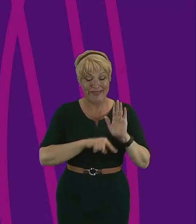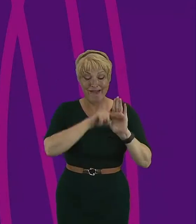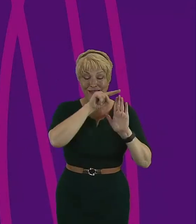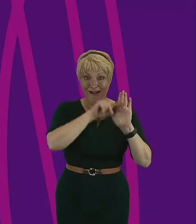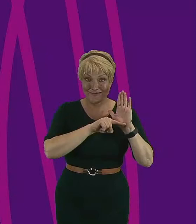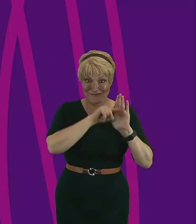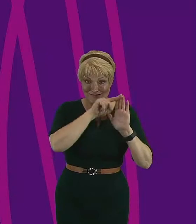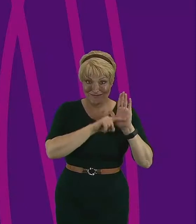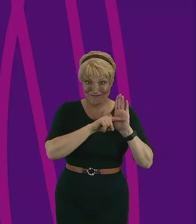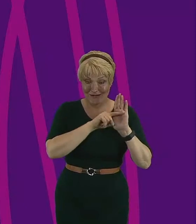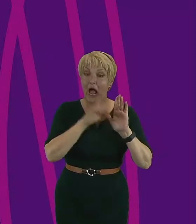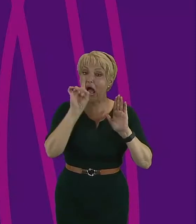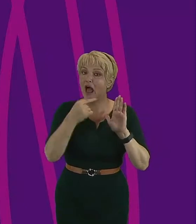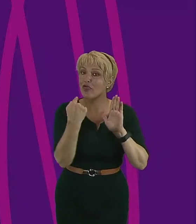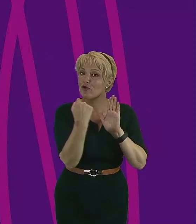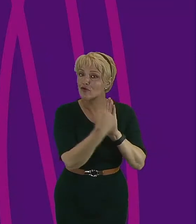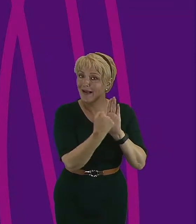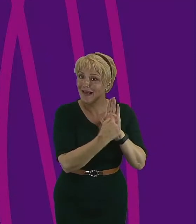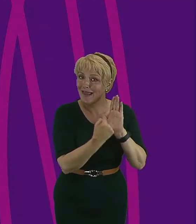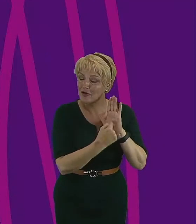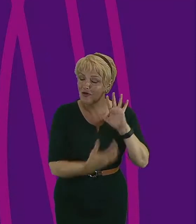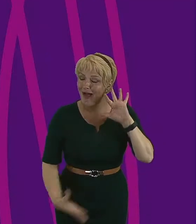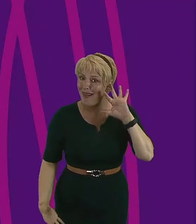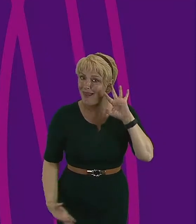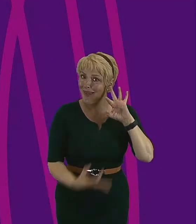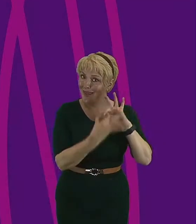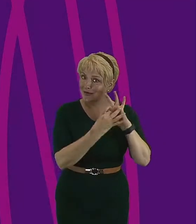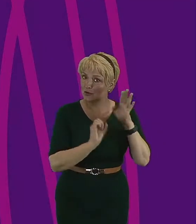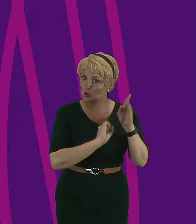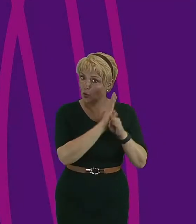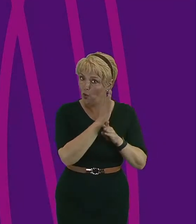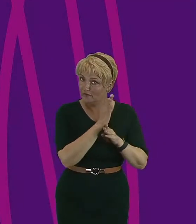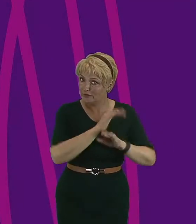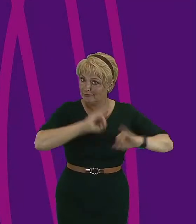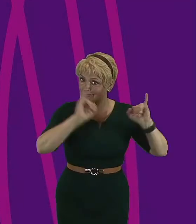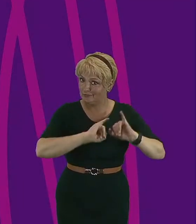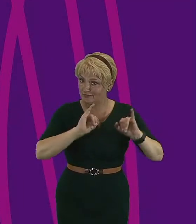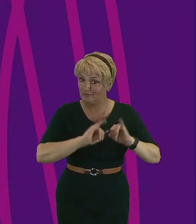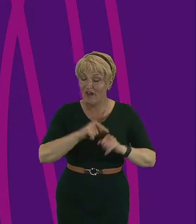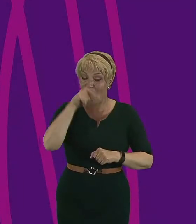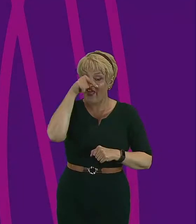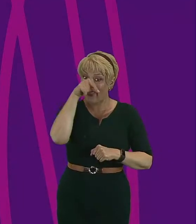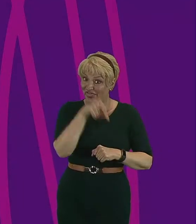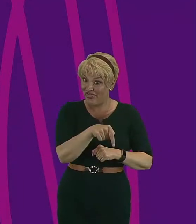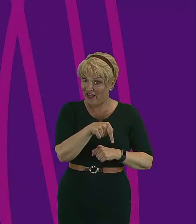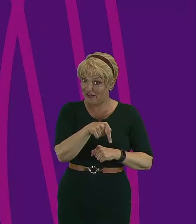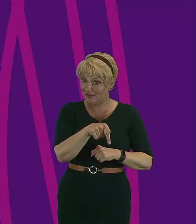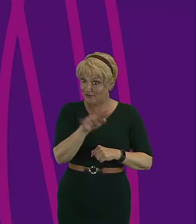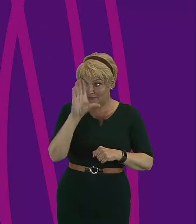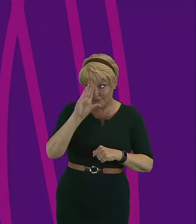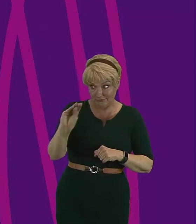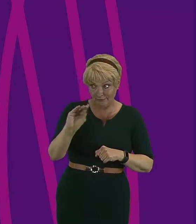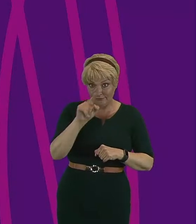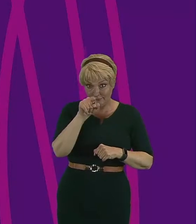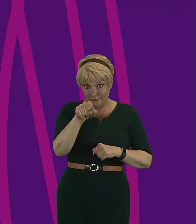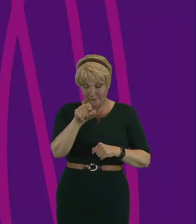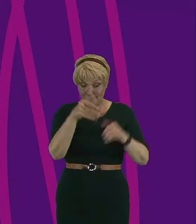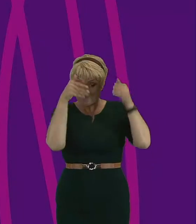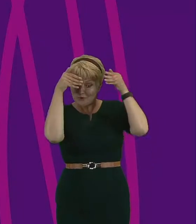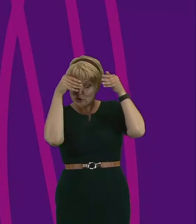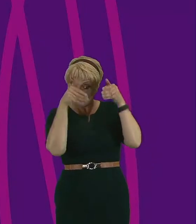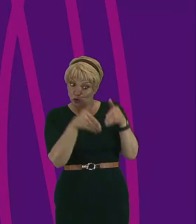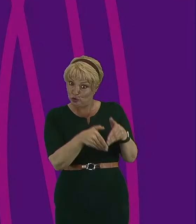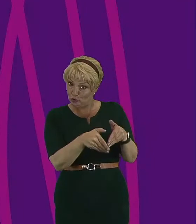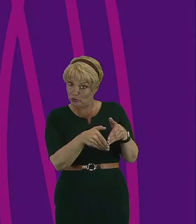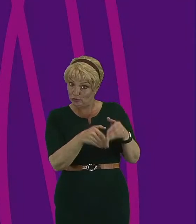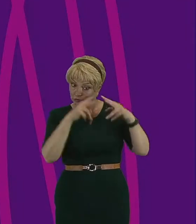legislation and the regulations. And the issue I am addressing in terms of scrutiny is focused entirely on the legitimate concerns which I've heard